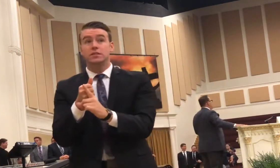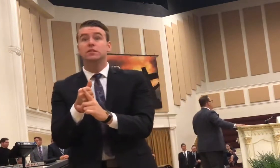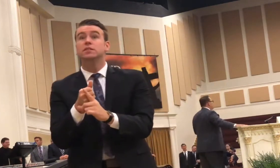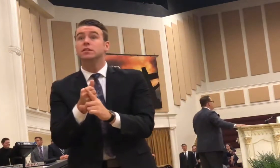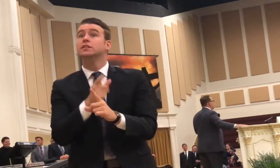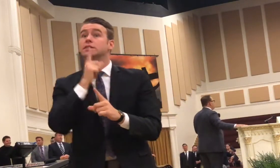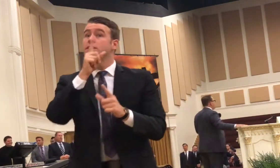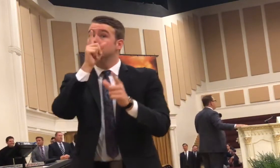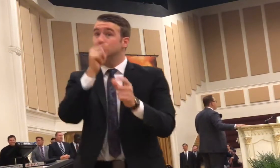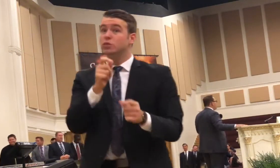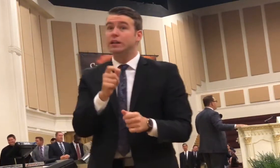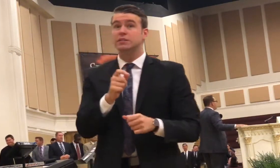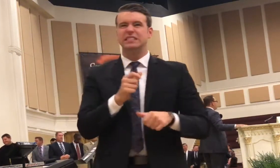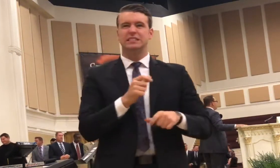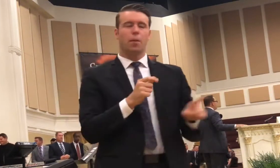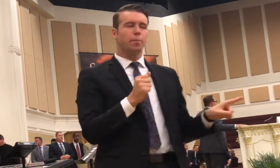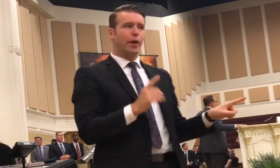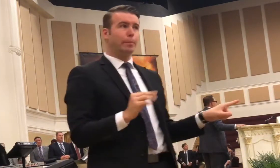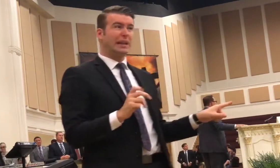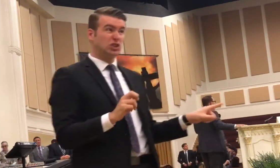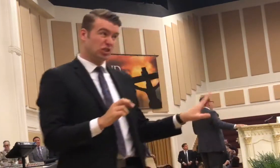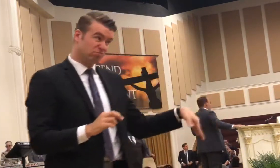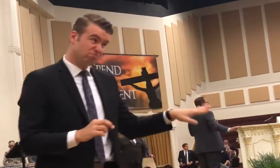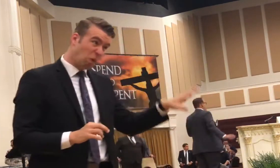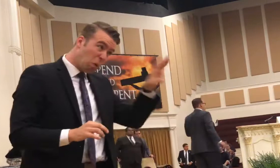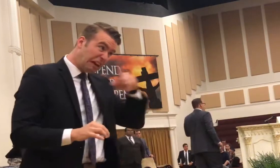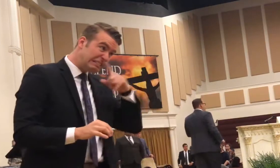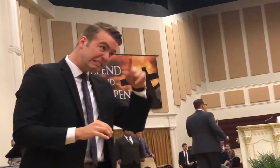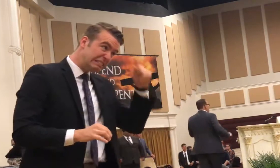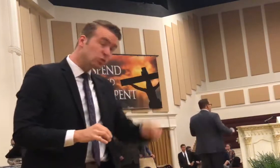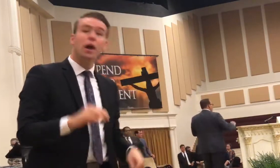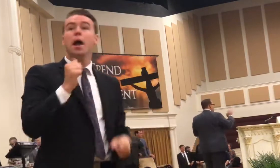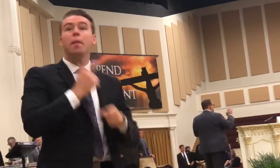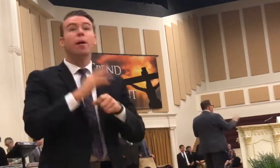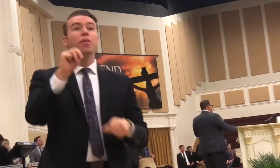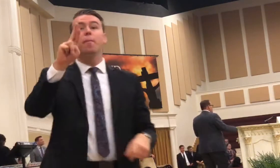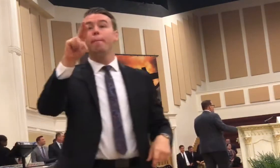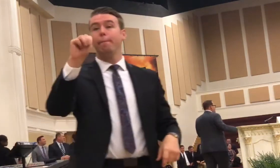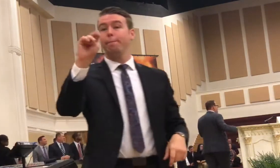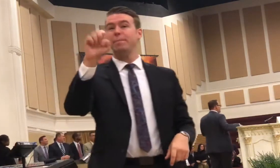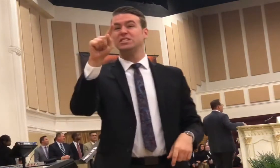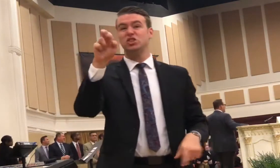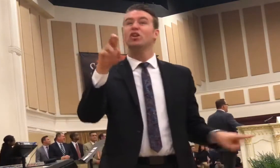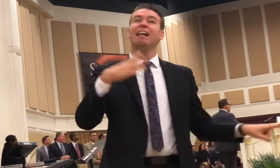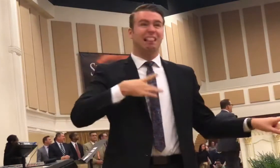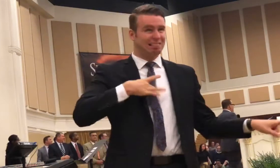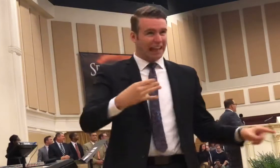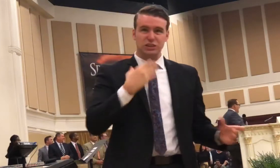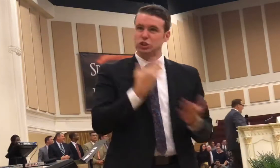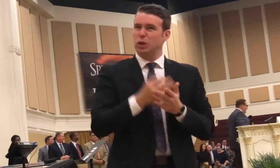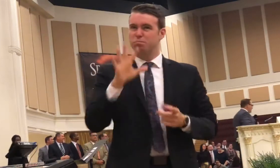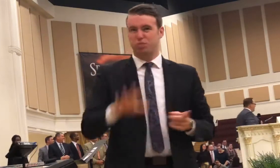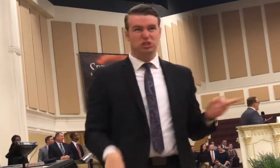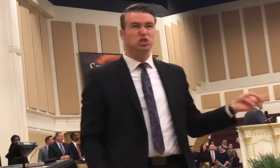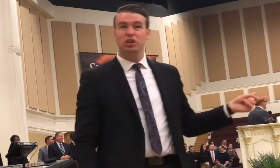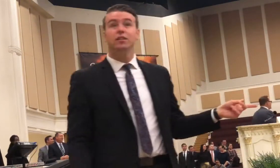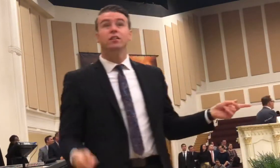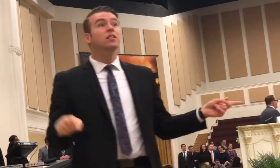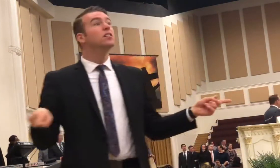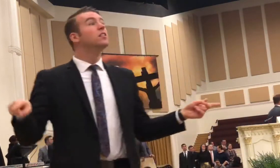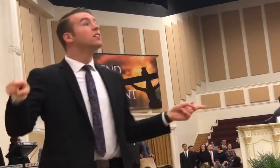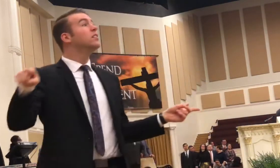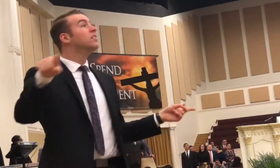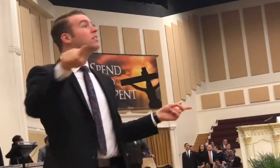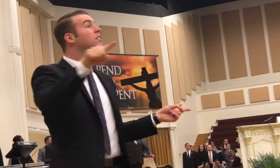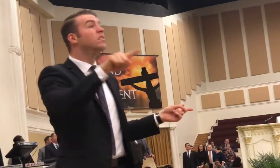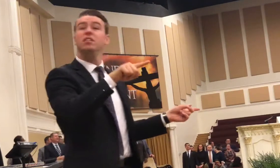Here's what's interesting, Brother Master. I like Brother Master. Brother Master likes good preaching. I don't know if anybody